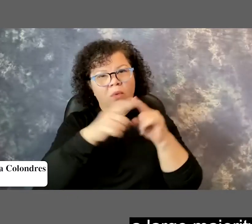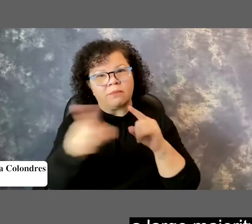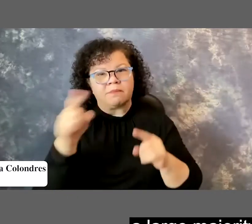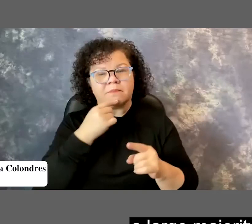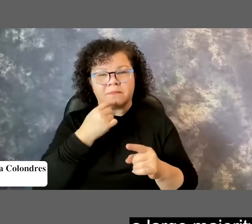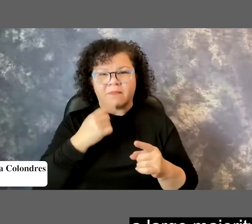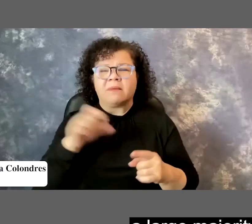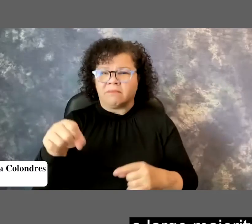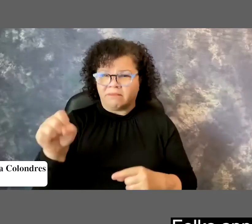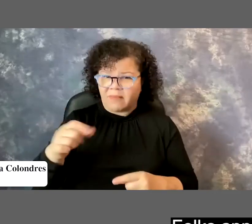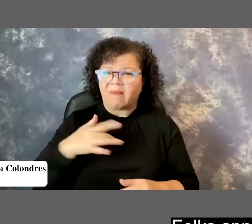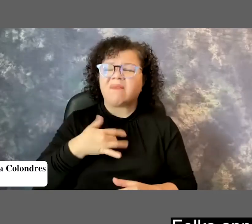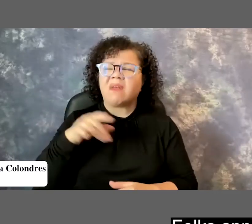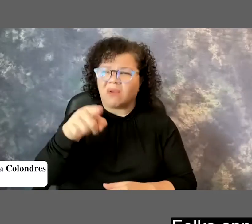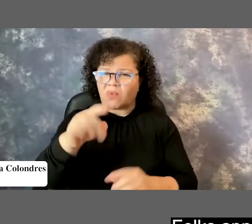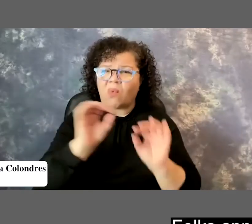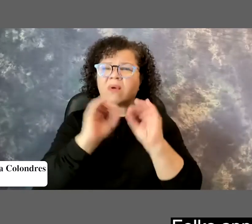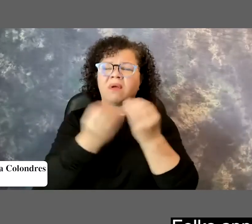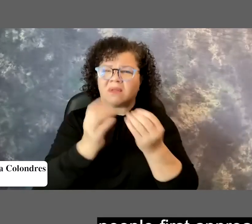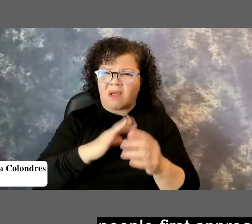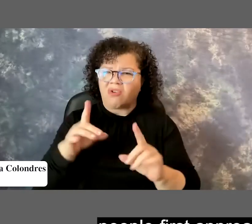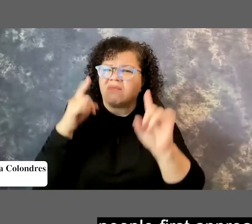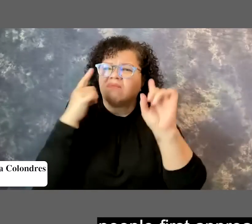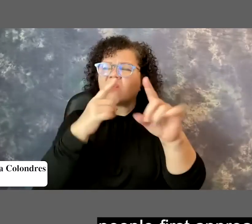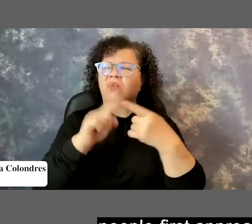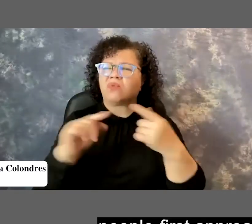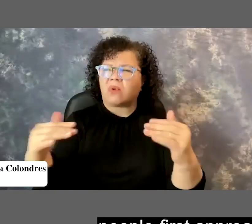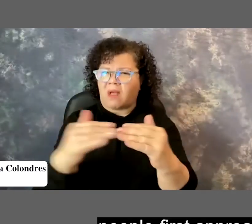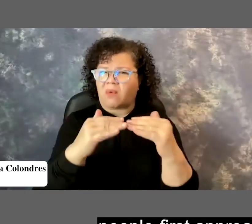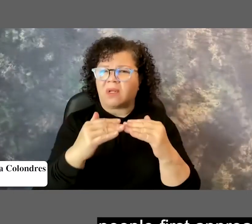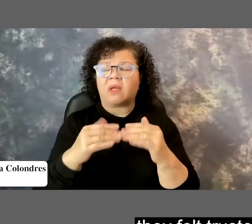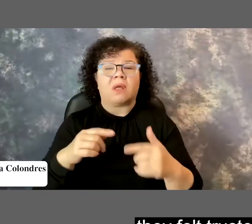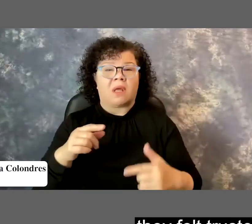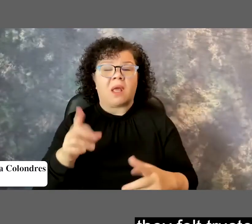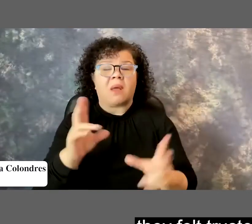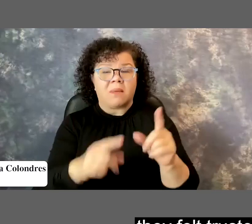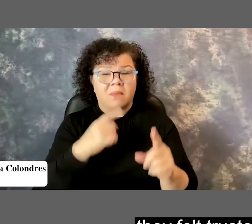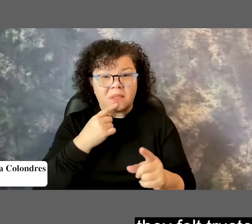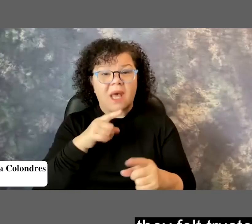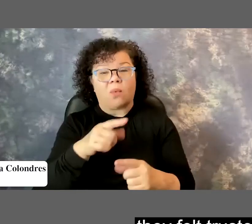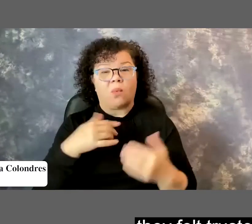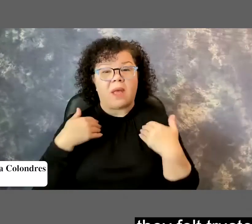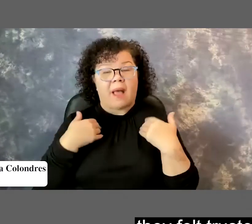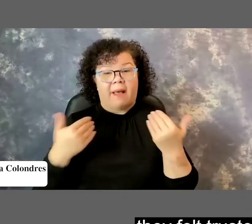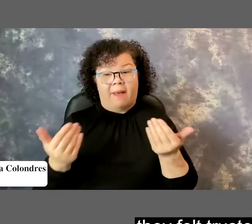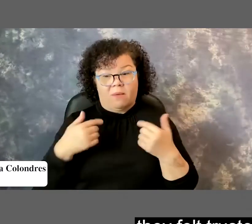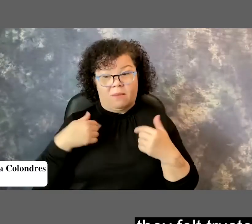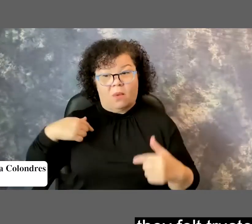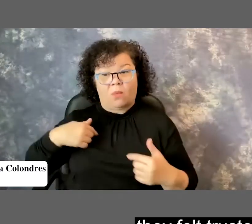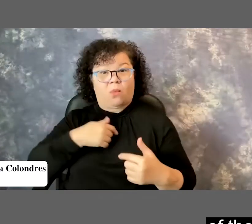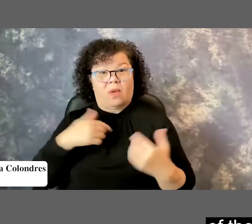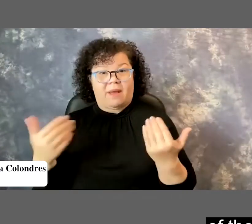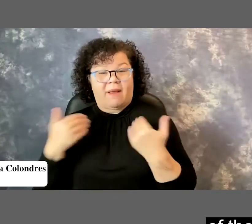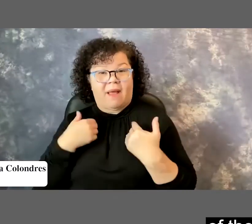of respondents. Folks appreciated our people-first approach, and they said that they felt trusted as